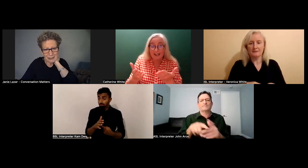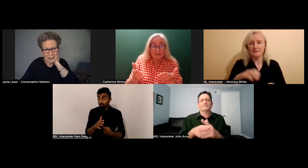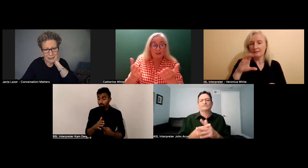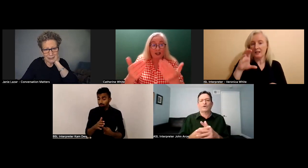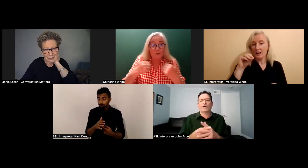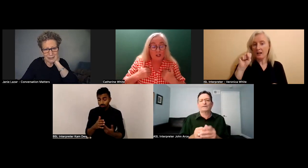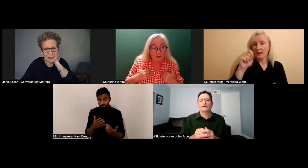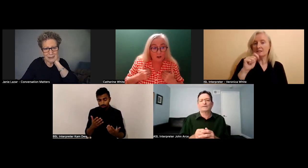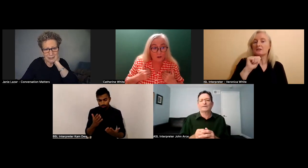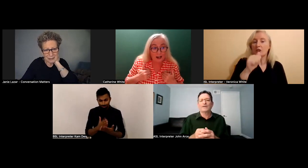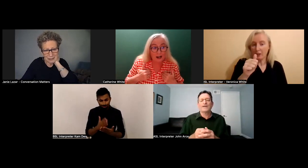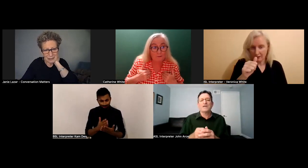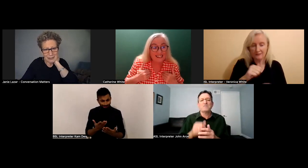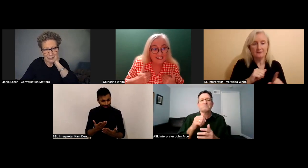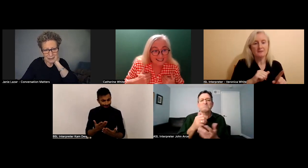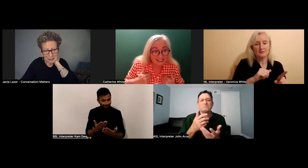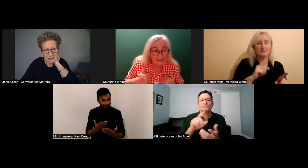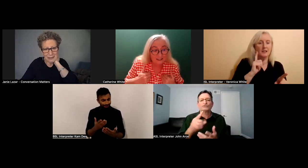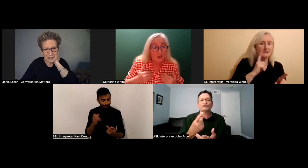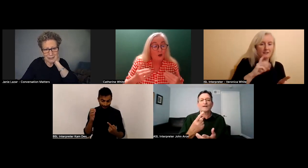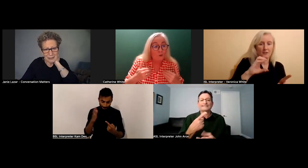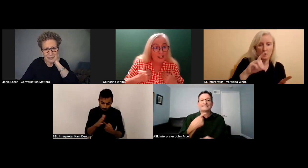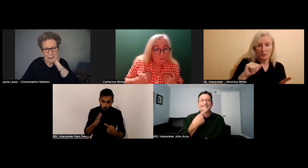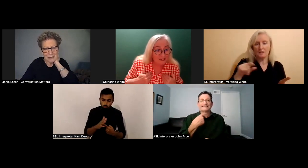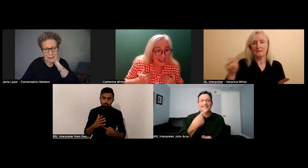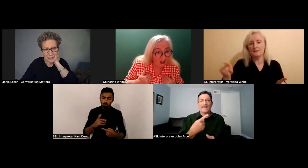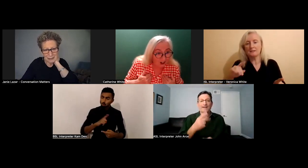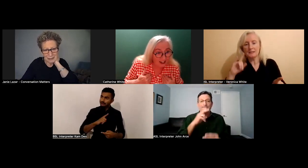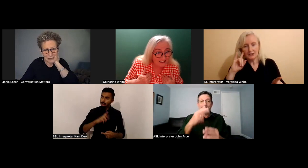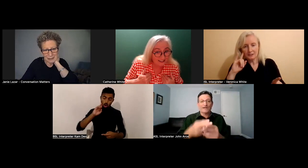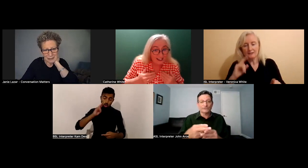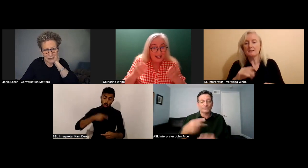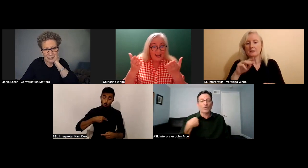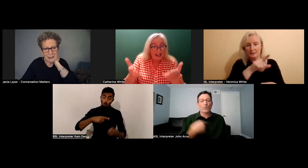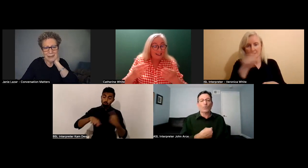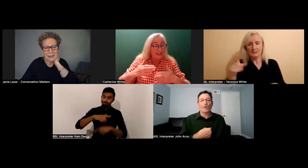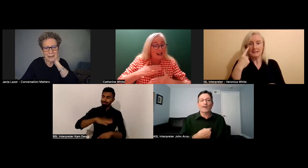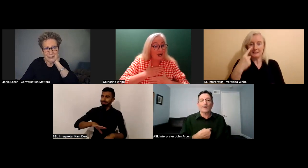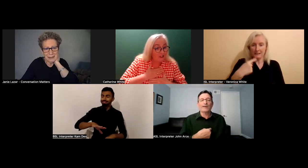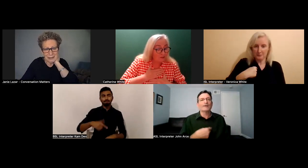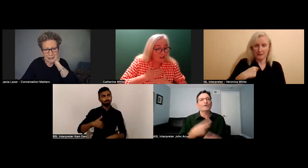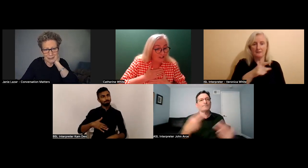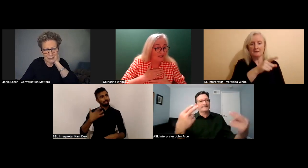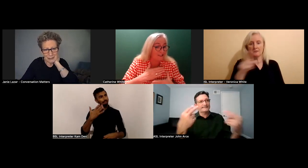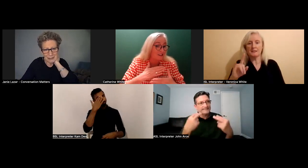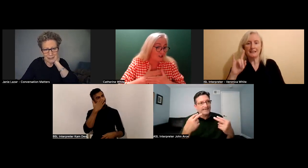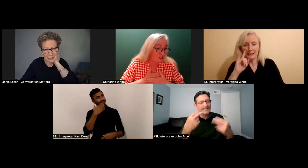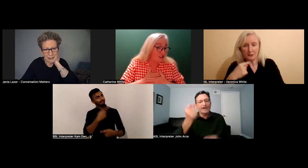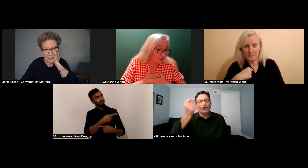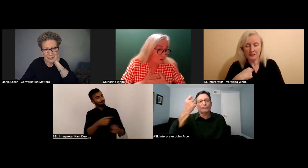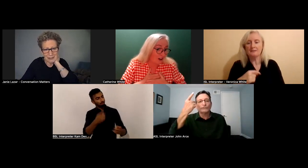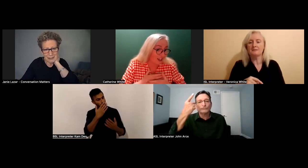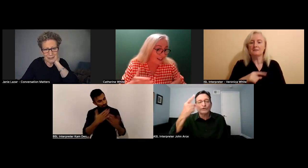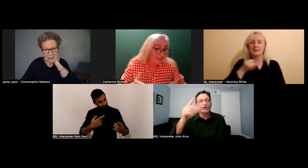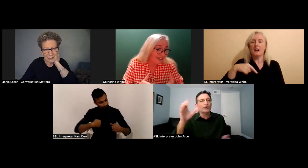need to say it. So then we know that we are being seen, we are being heard, and that our experiences is